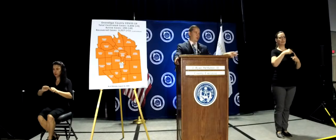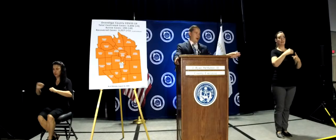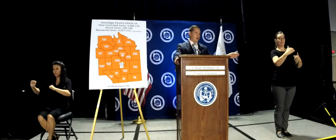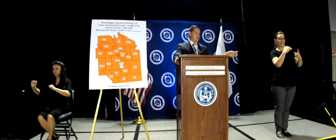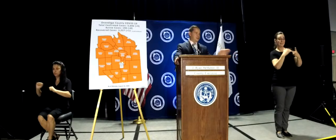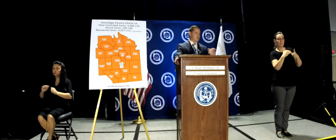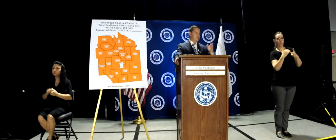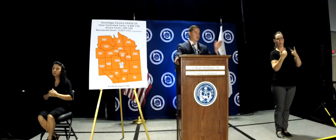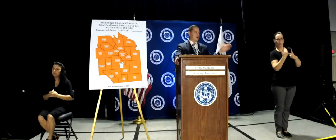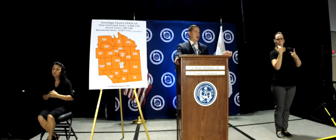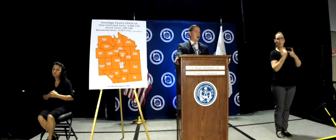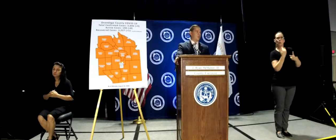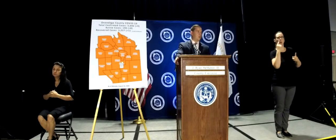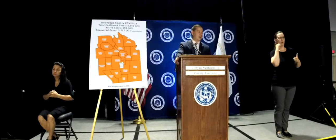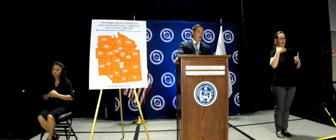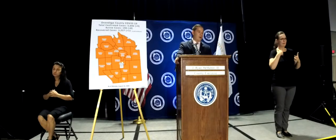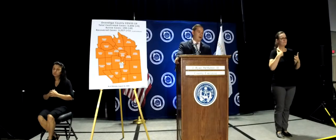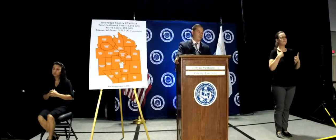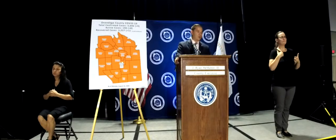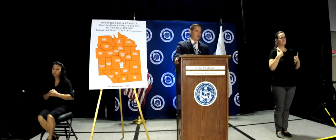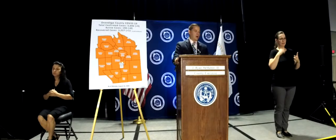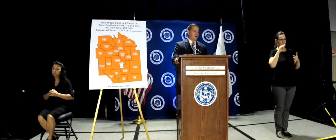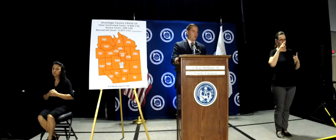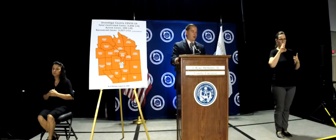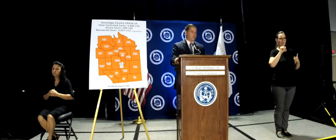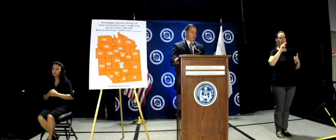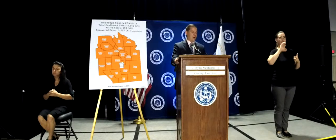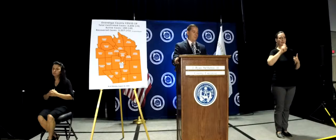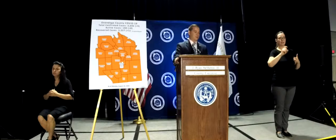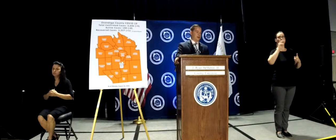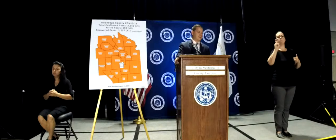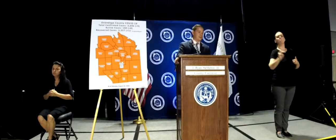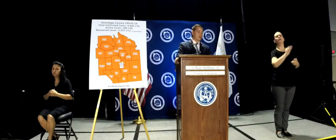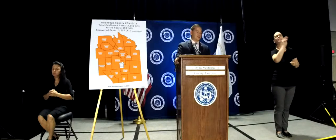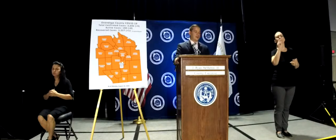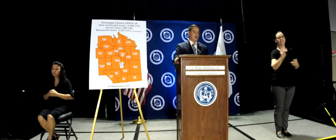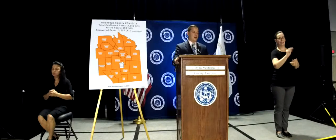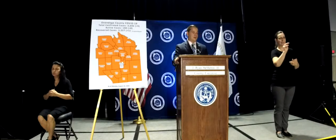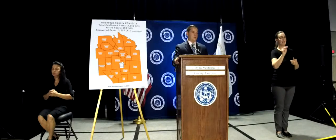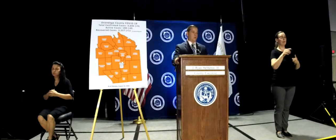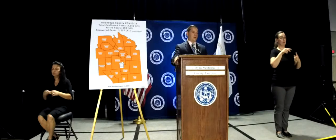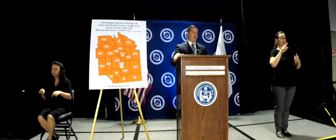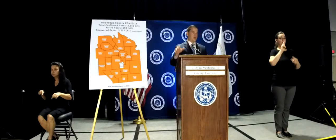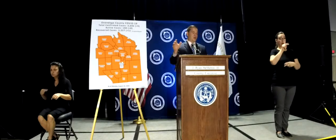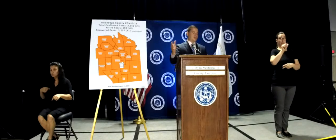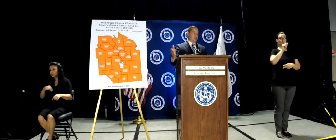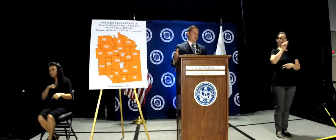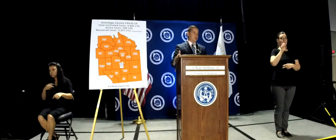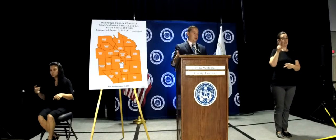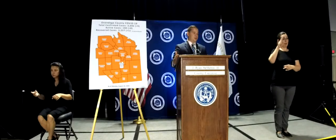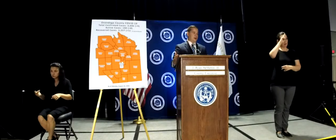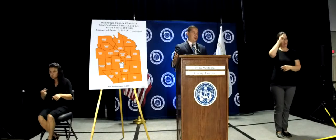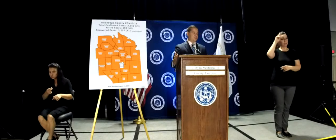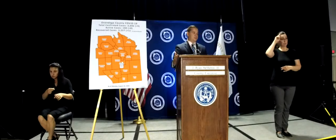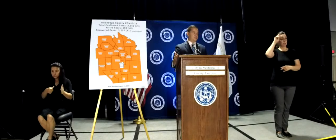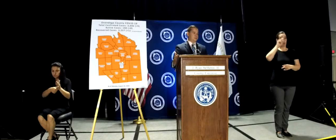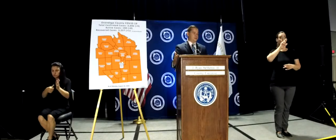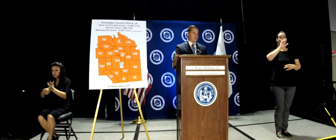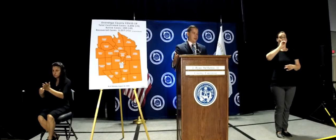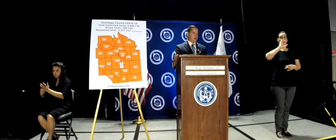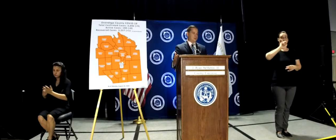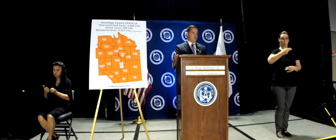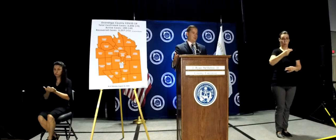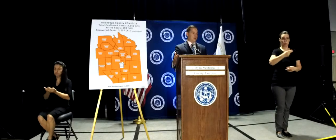all their Rheonicses. We now have quite a bit of rapid testing. We're encouraging